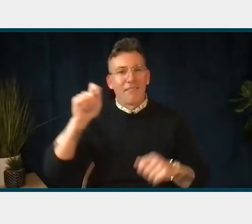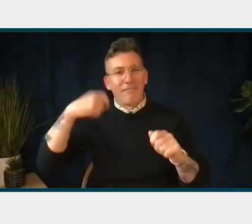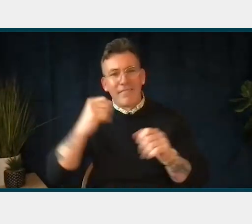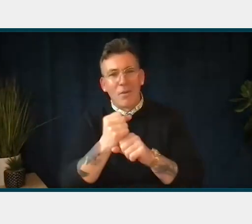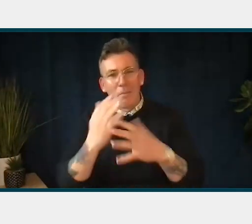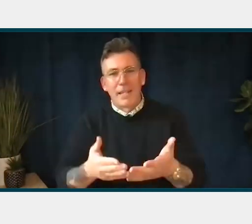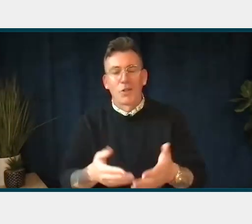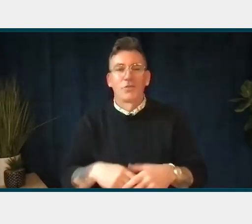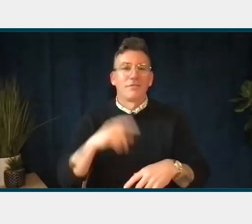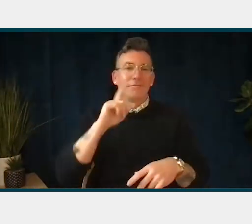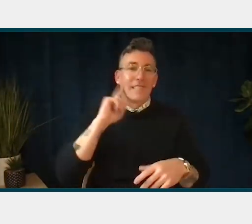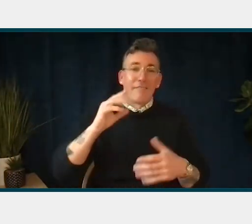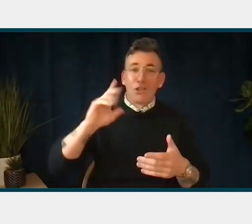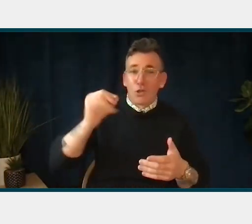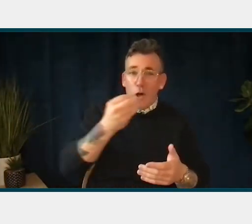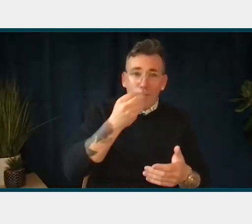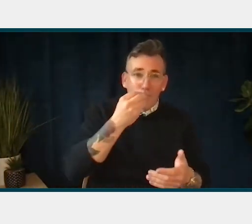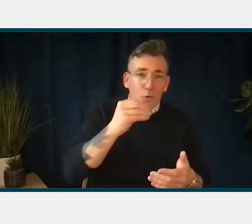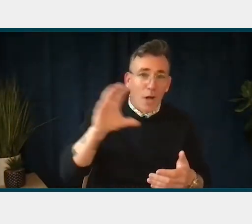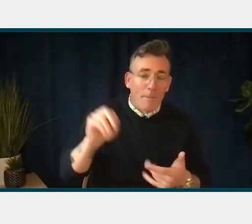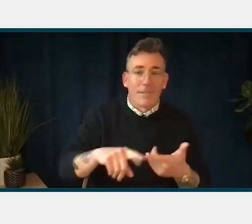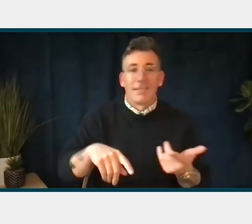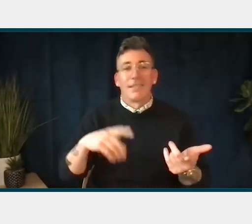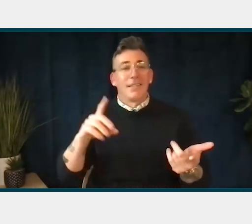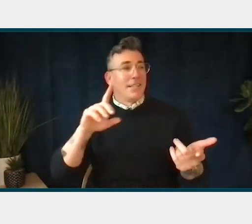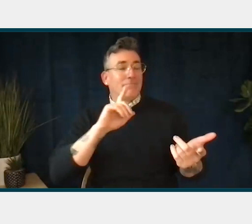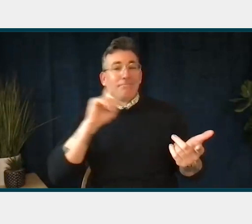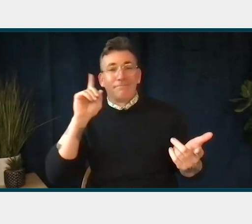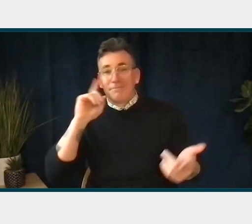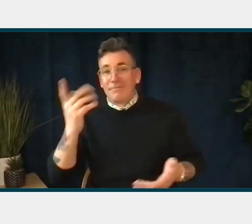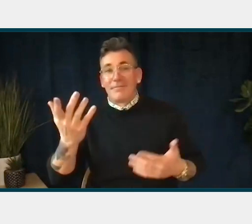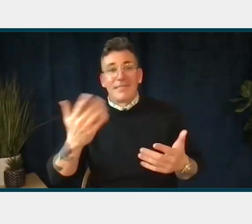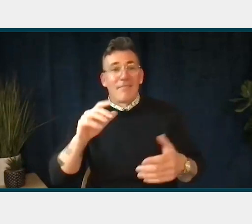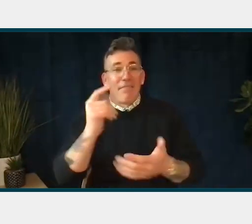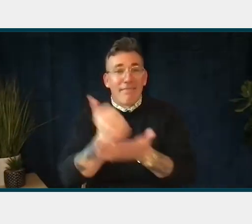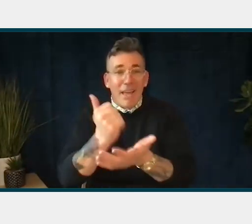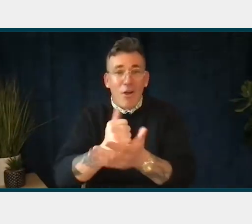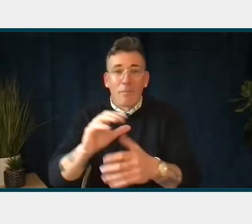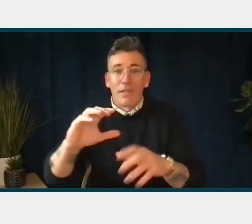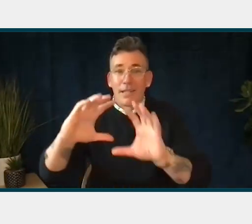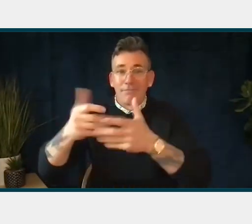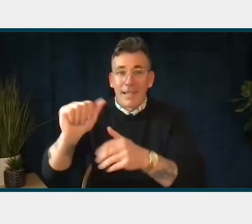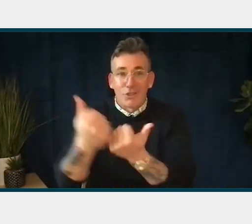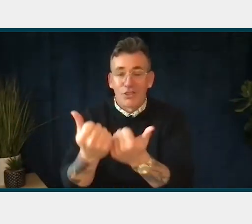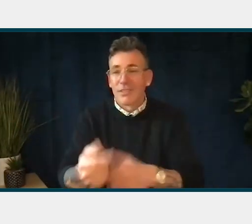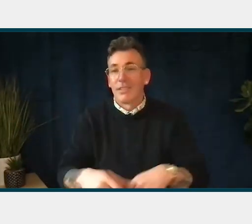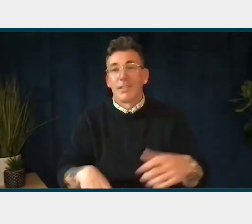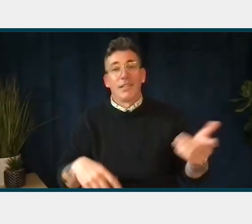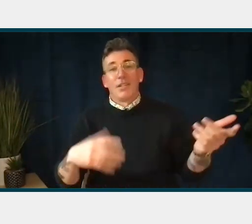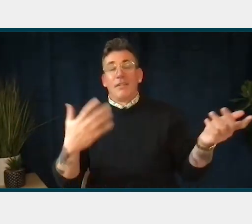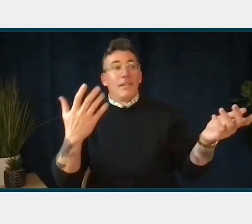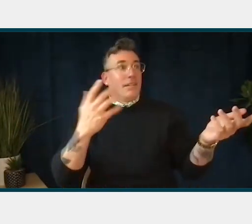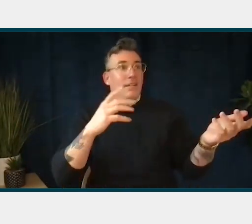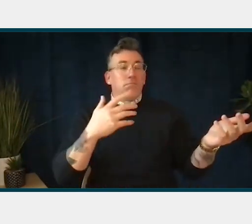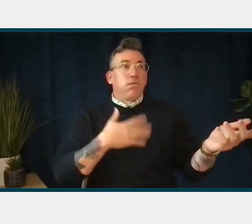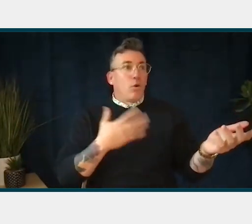us. We had deaf filmmakers, you know, deaf food companies, deaf therapists,